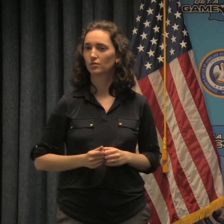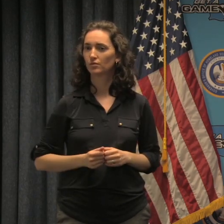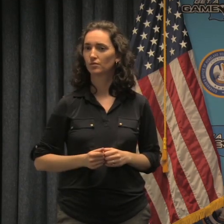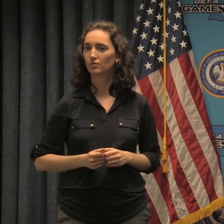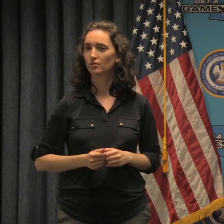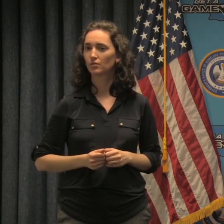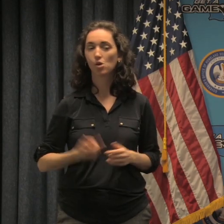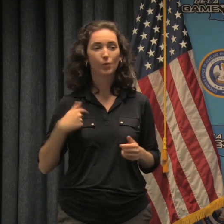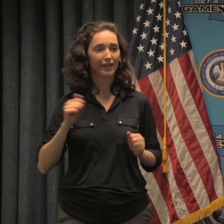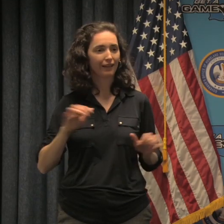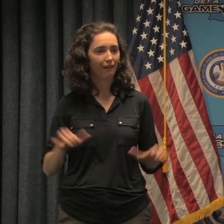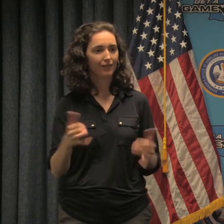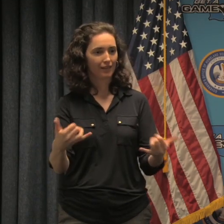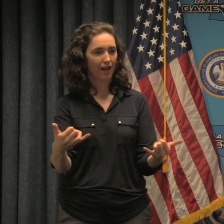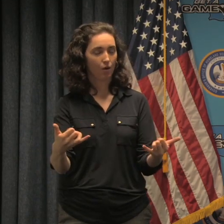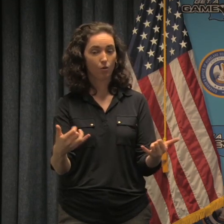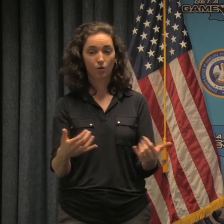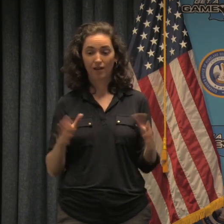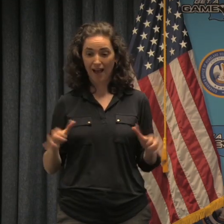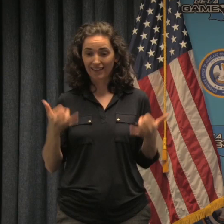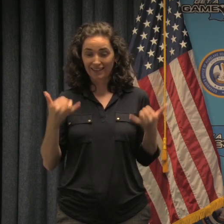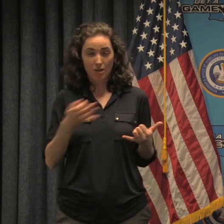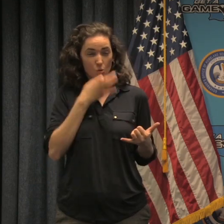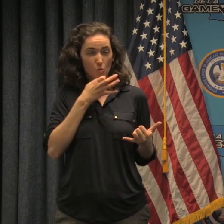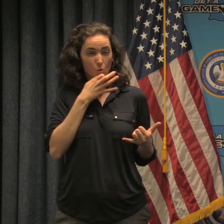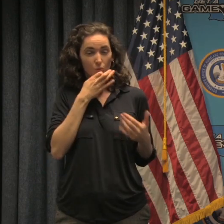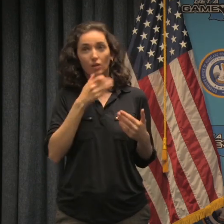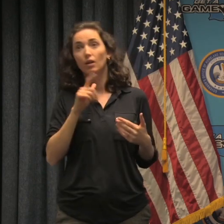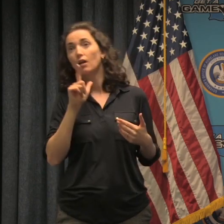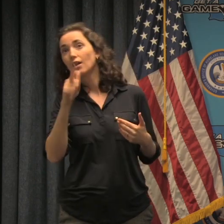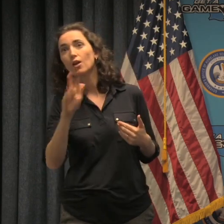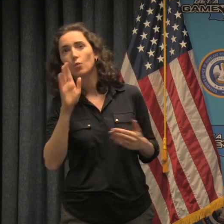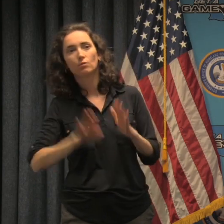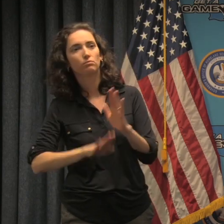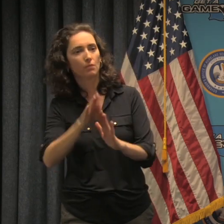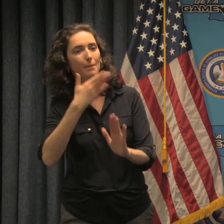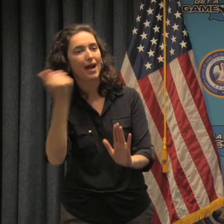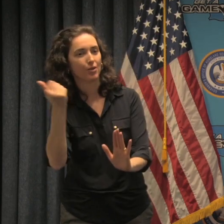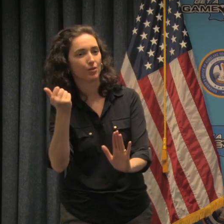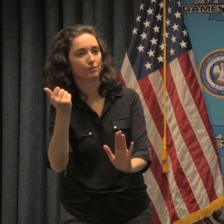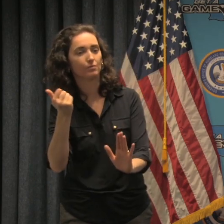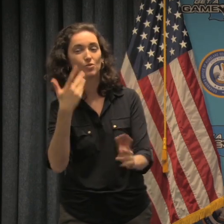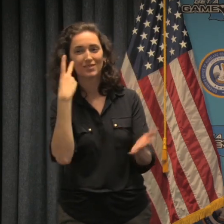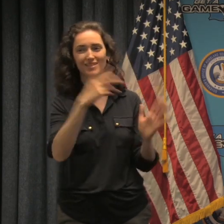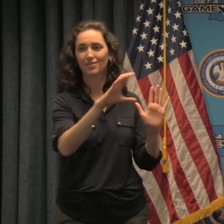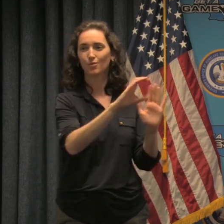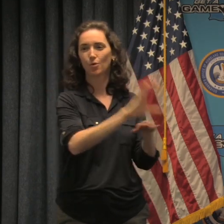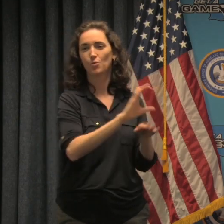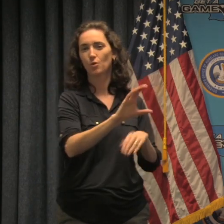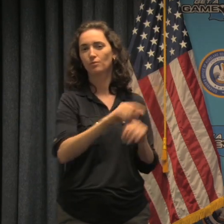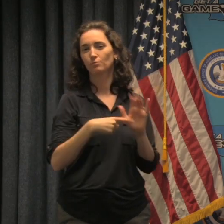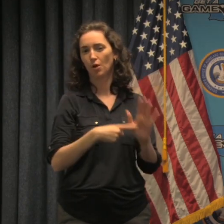We can do something, and the sooner we do it, the better, as you saw from the modeling. Thank you very much.